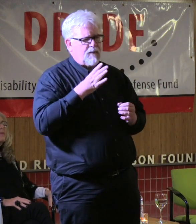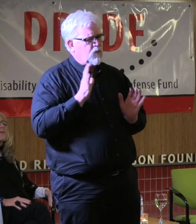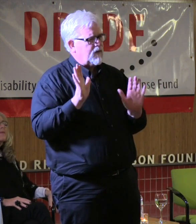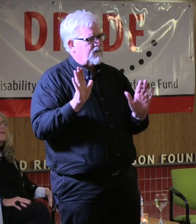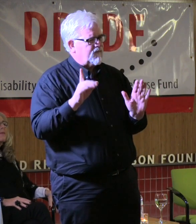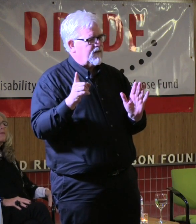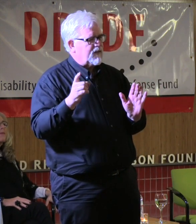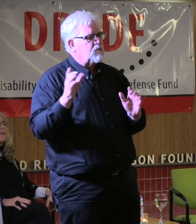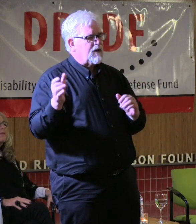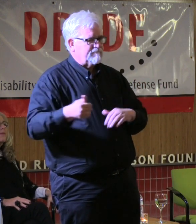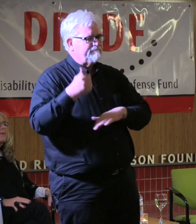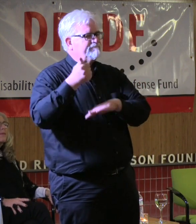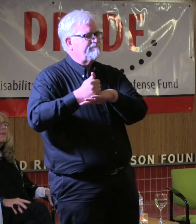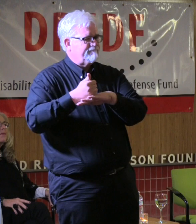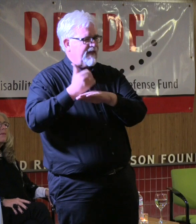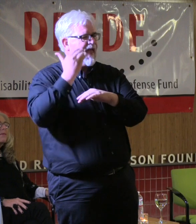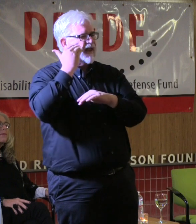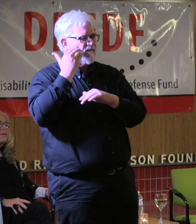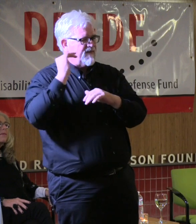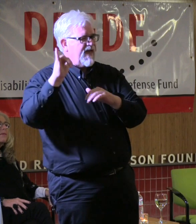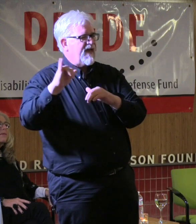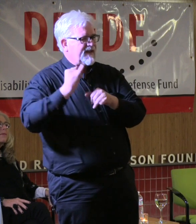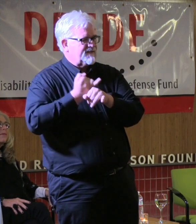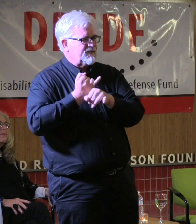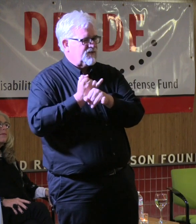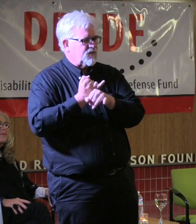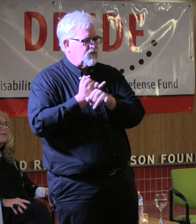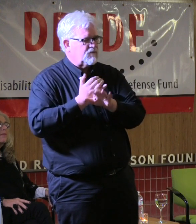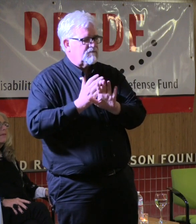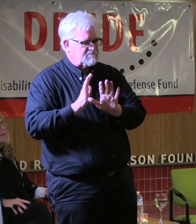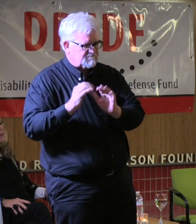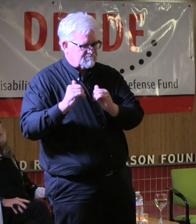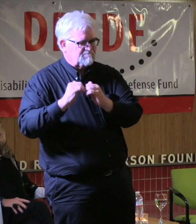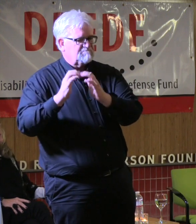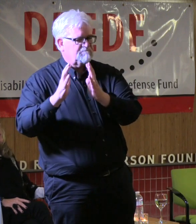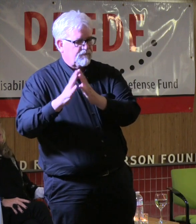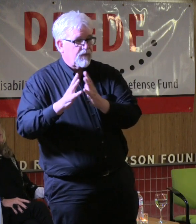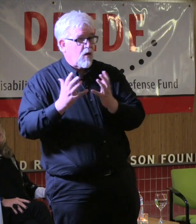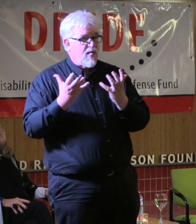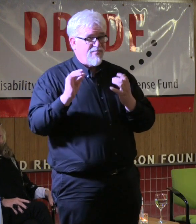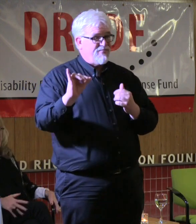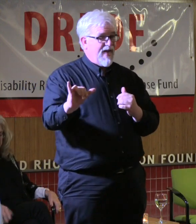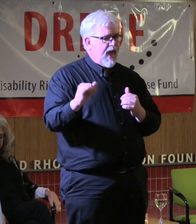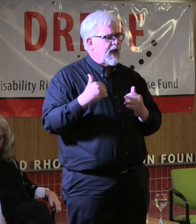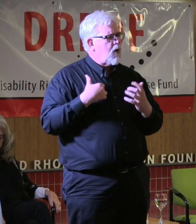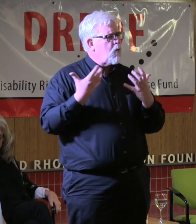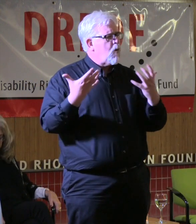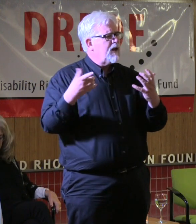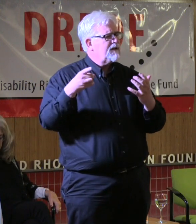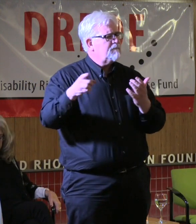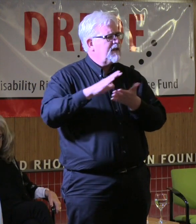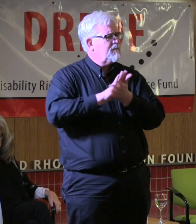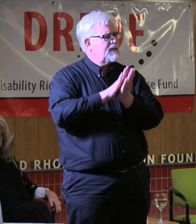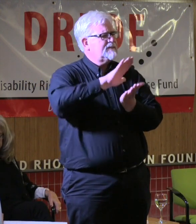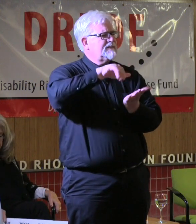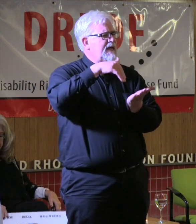we have this set up. And what I want it to be is I want it to be a center of